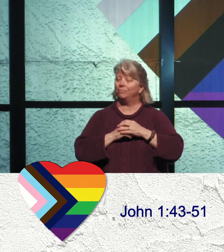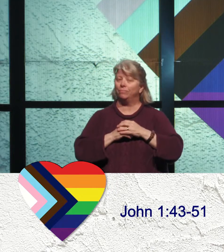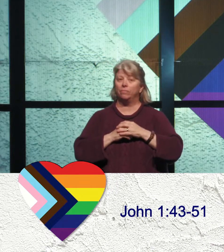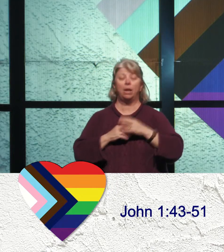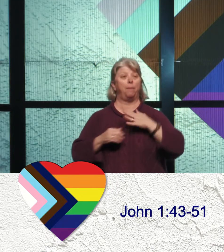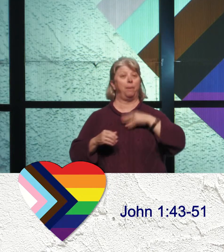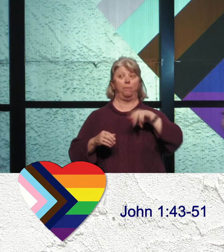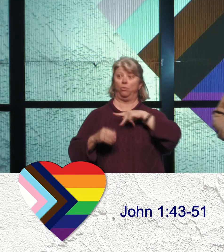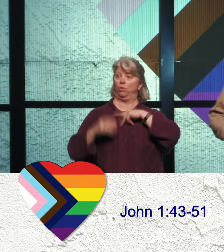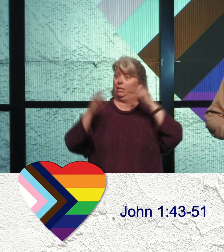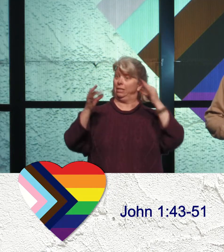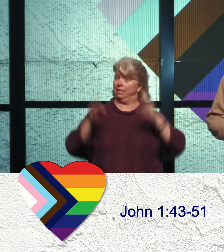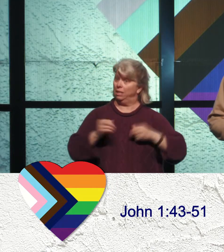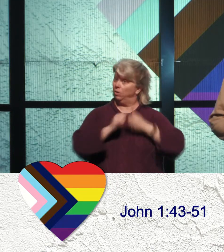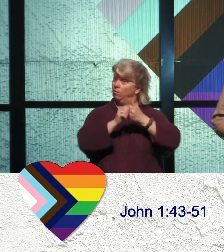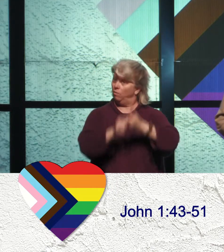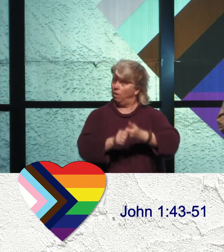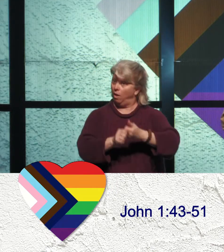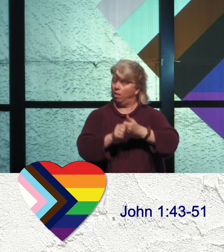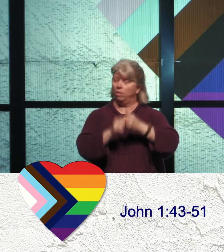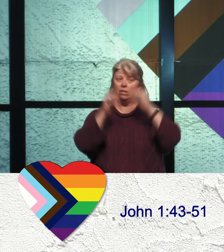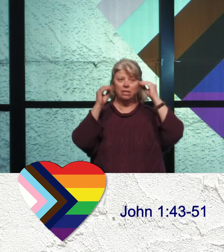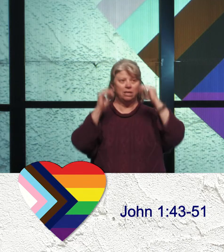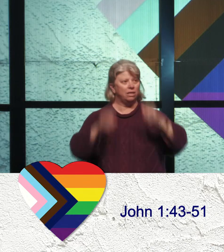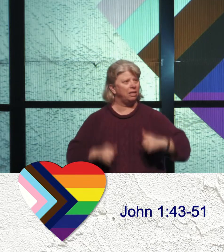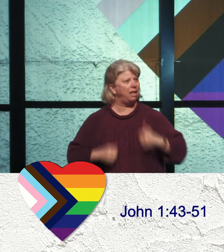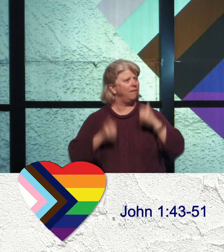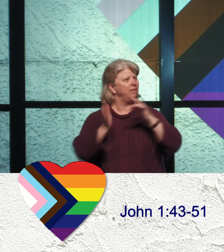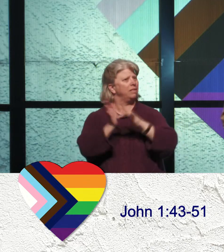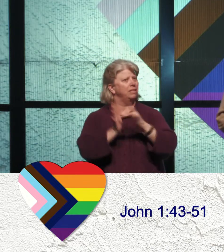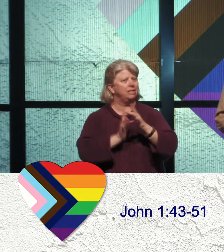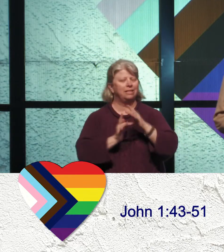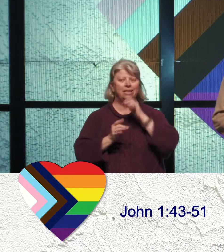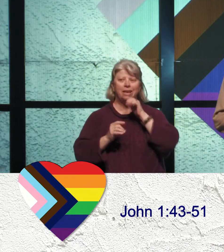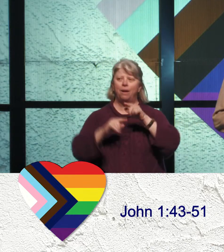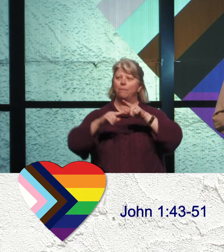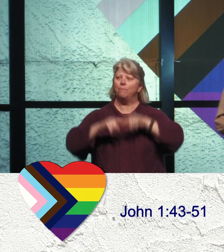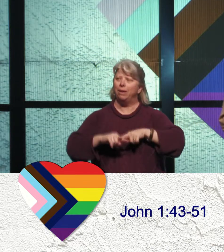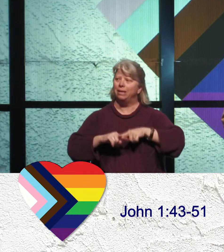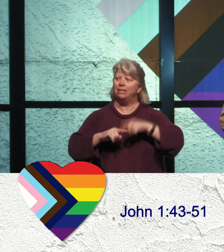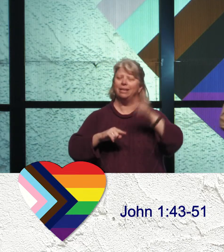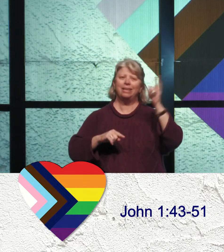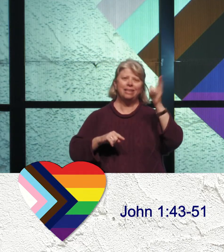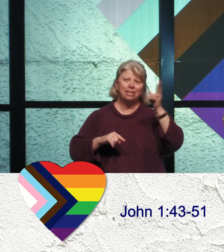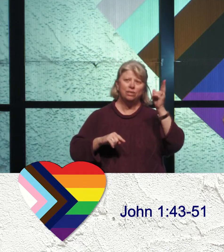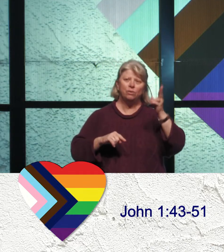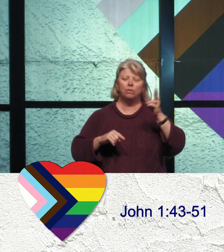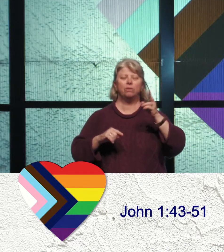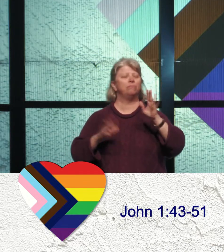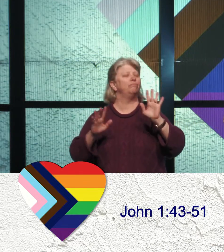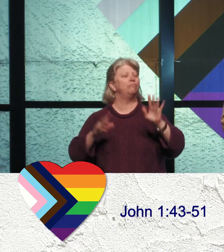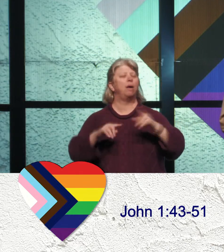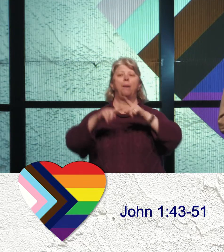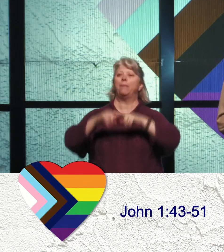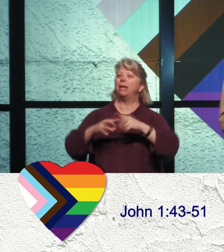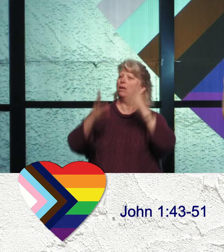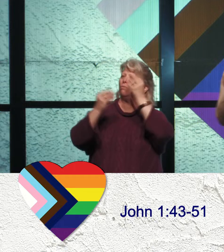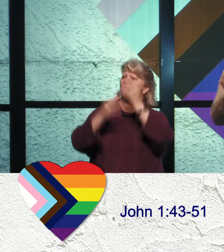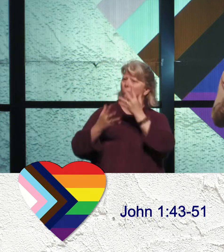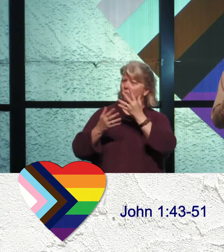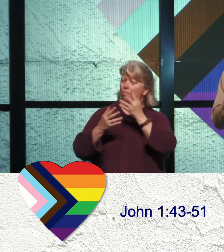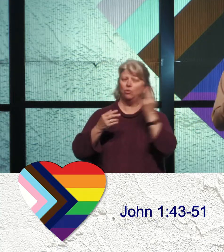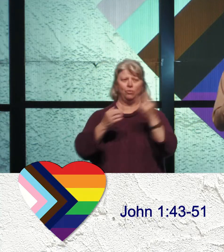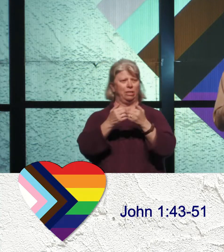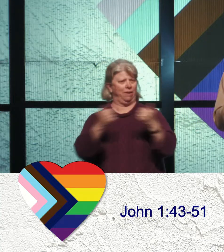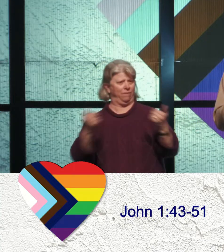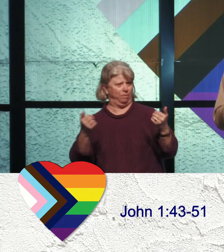my personal decision to follow the teachings and the life of Jesus are not based upon the historicity of it, it's based upon the beauty of it. And those are 2